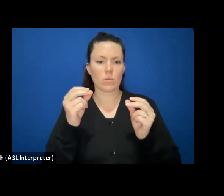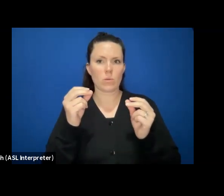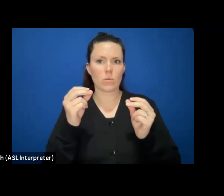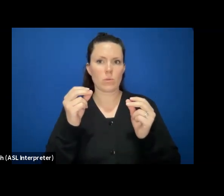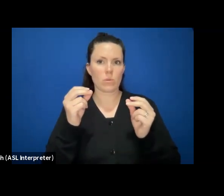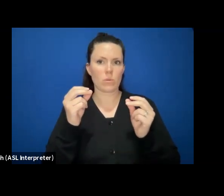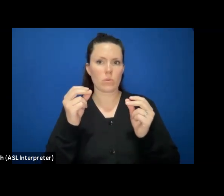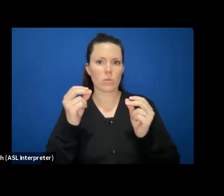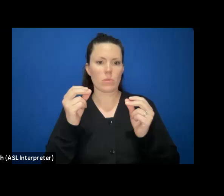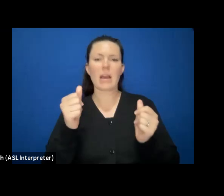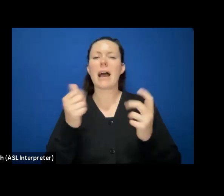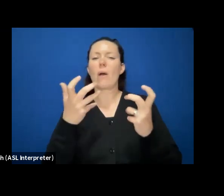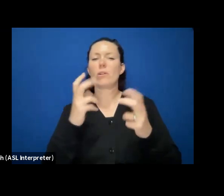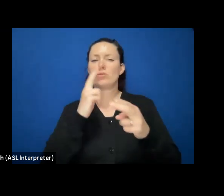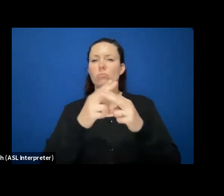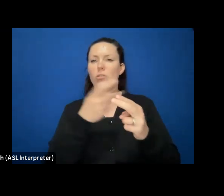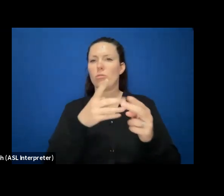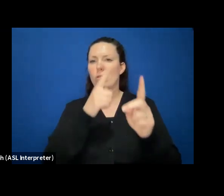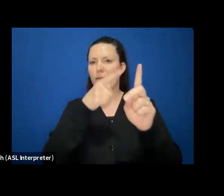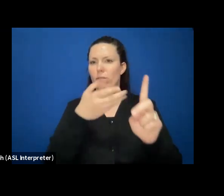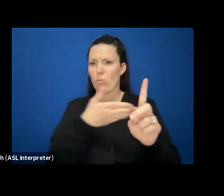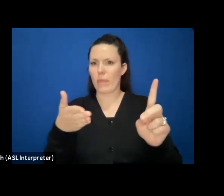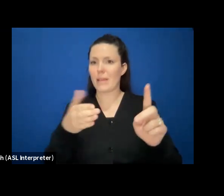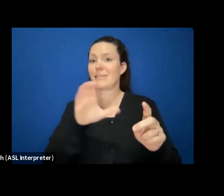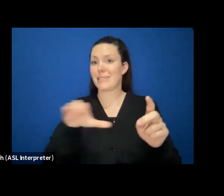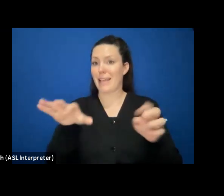I want to point out a few things. Captioning is running.